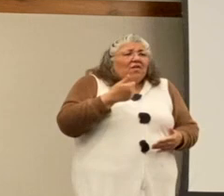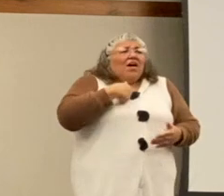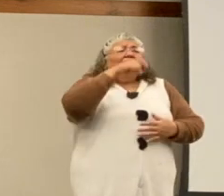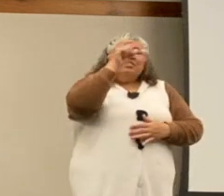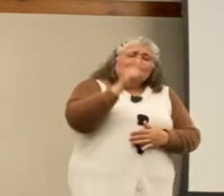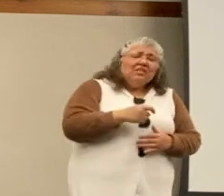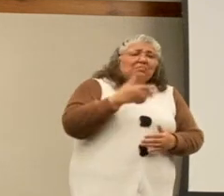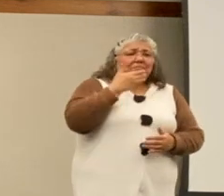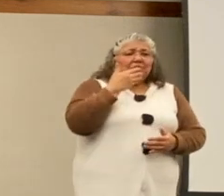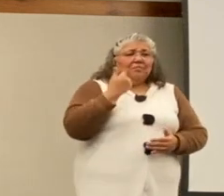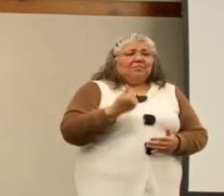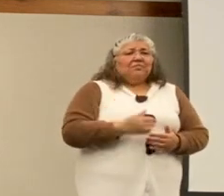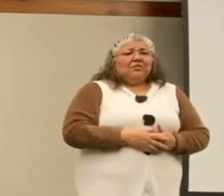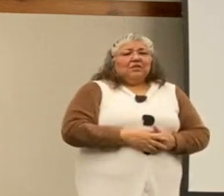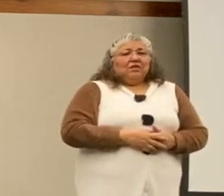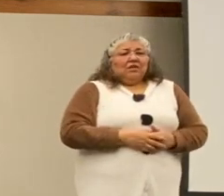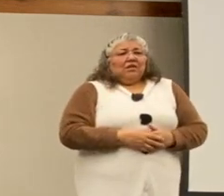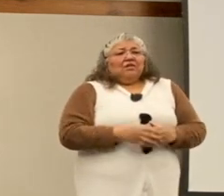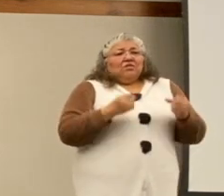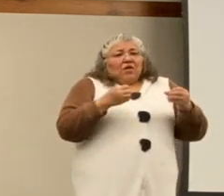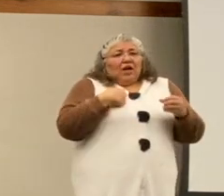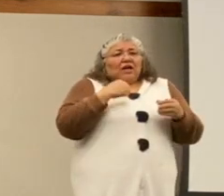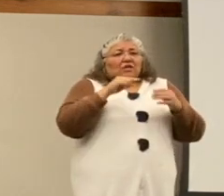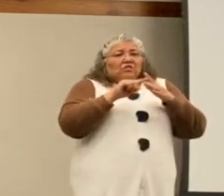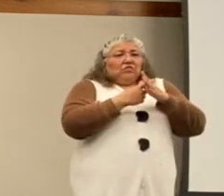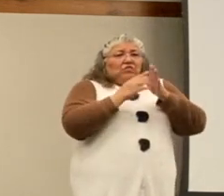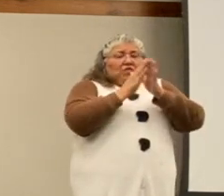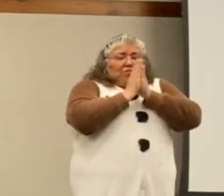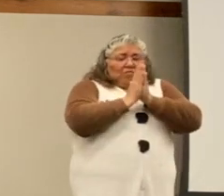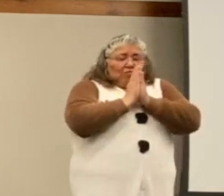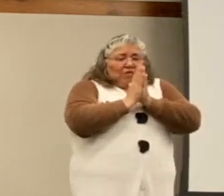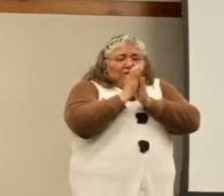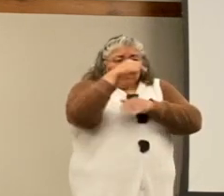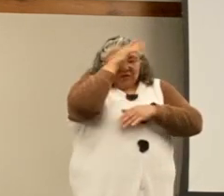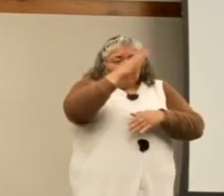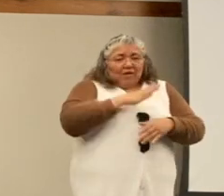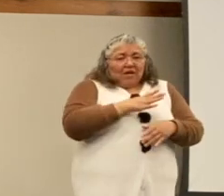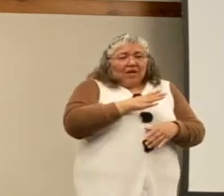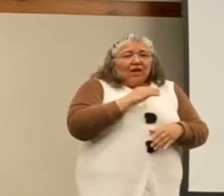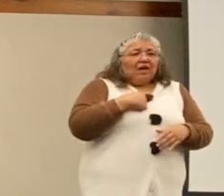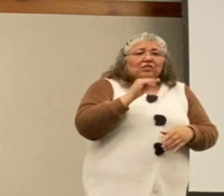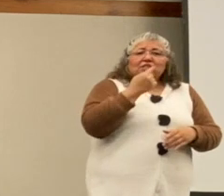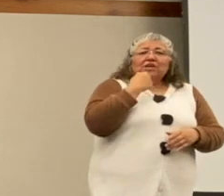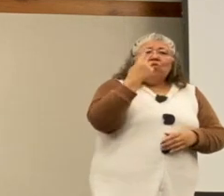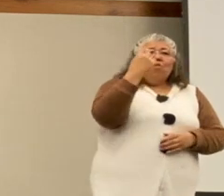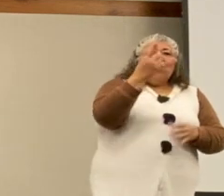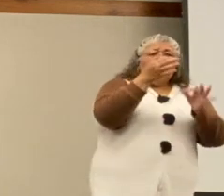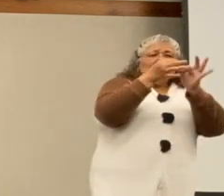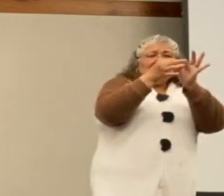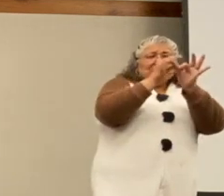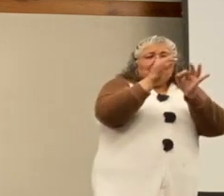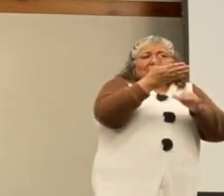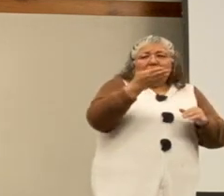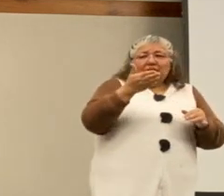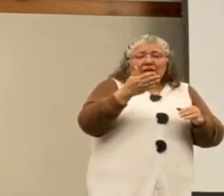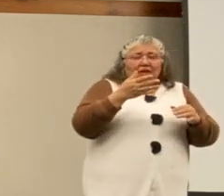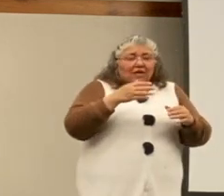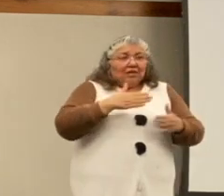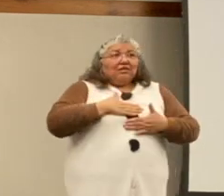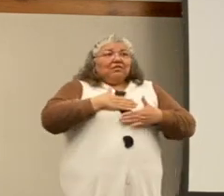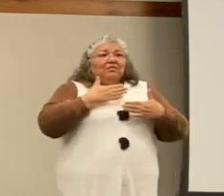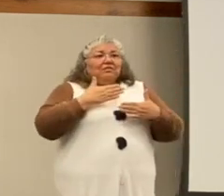need to be better. So I just started praying over this man. And I just said one simple thing, and it perked him